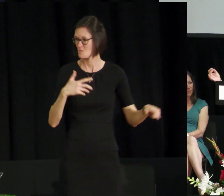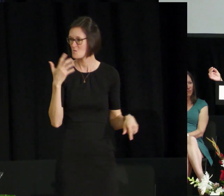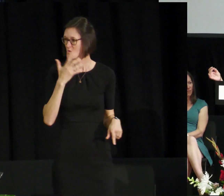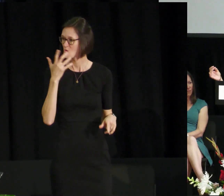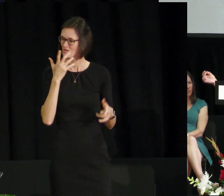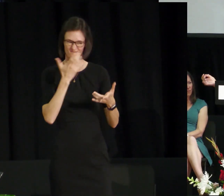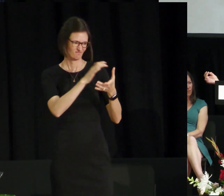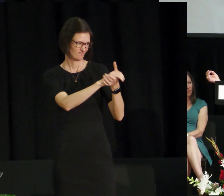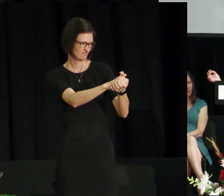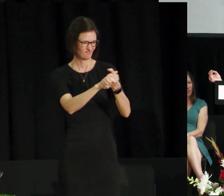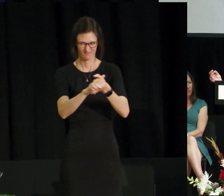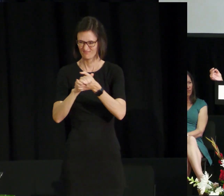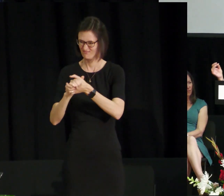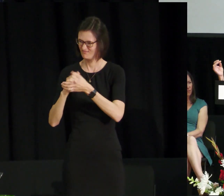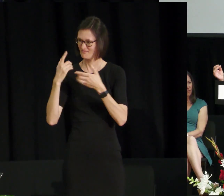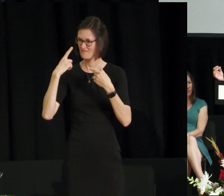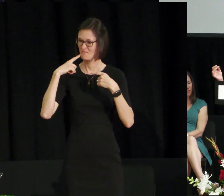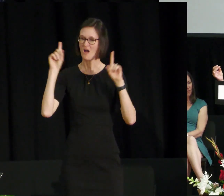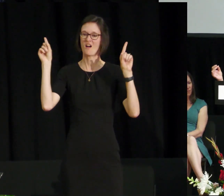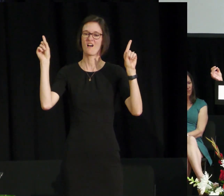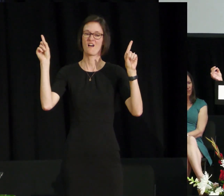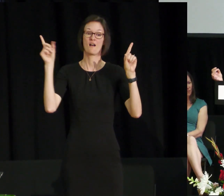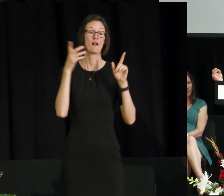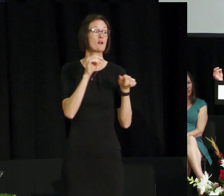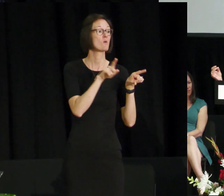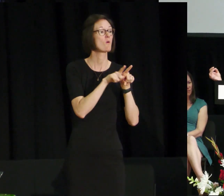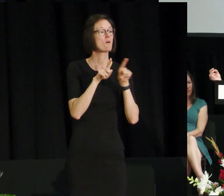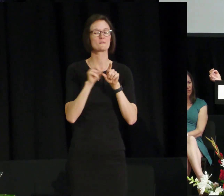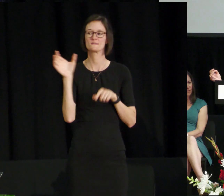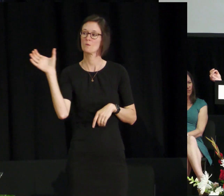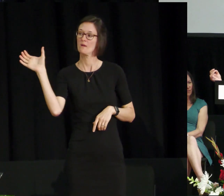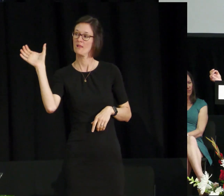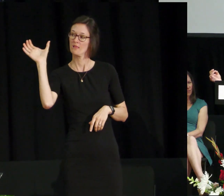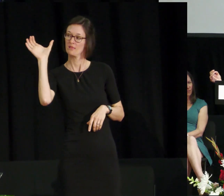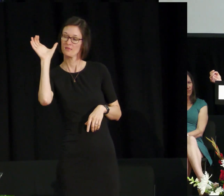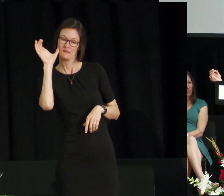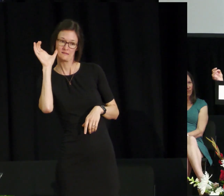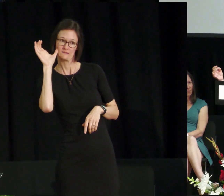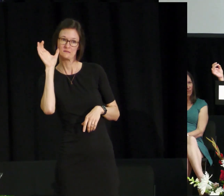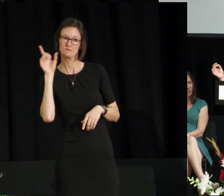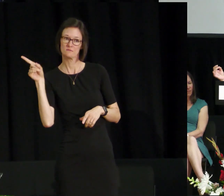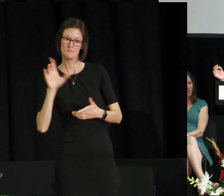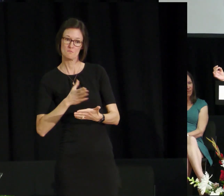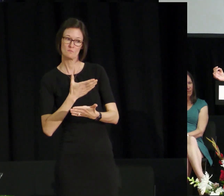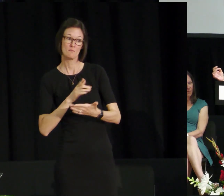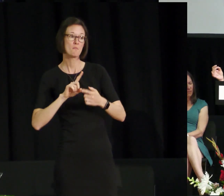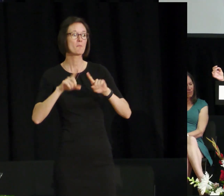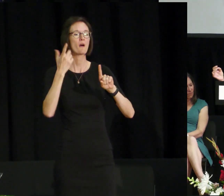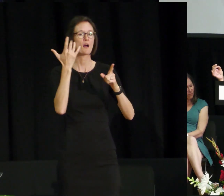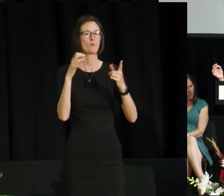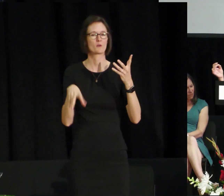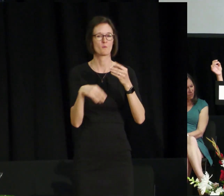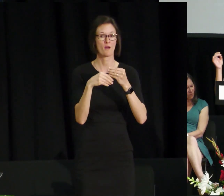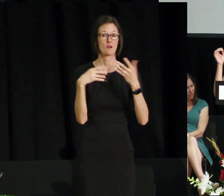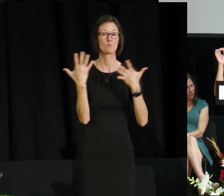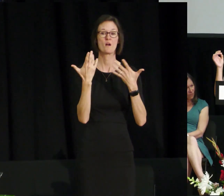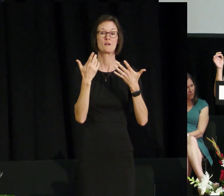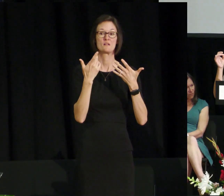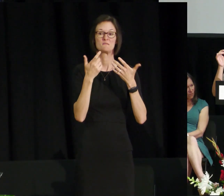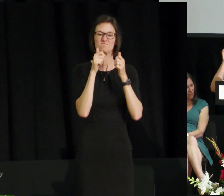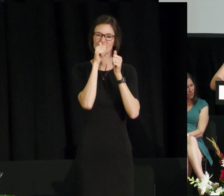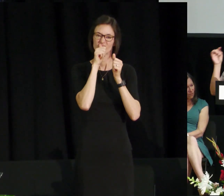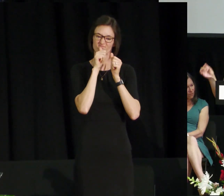to listen to the music But I'm going to add to surviving Thriving And